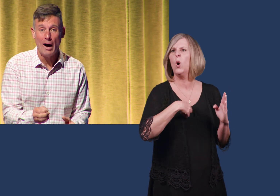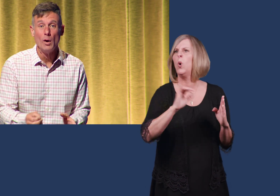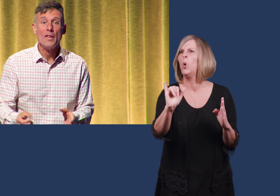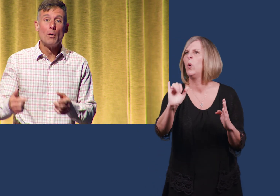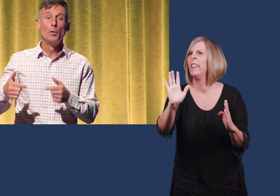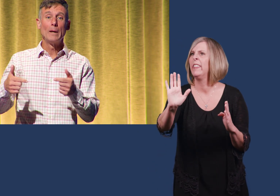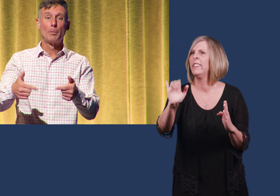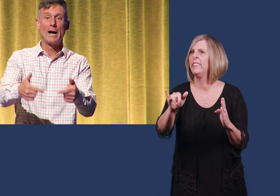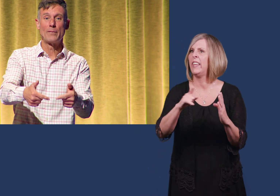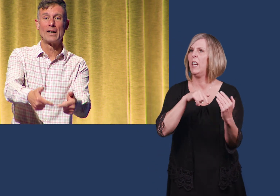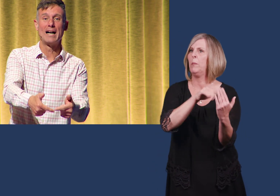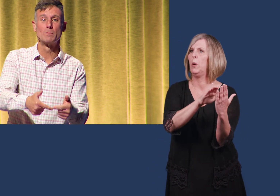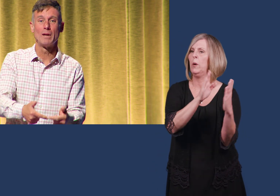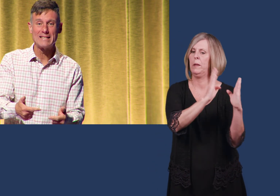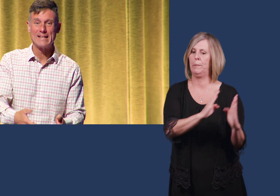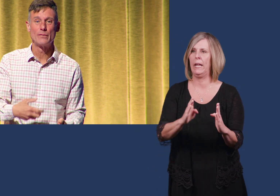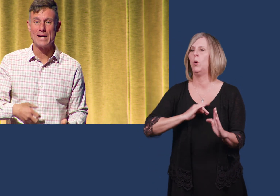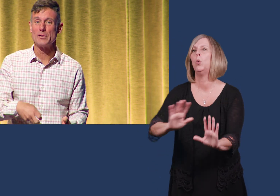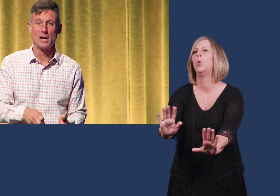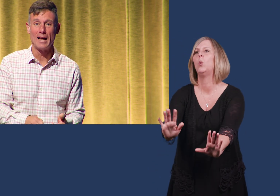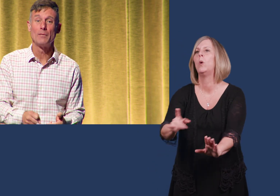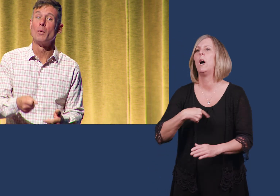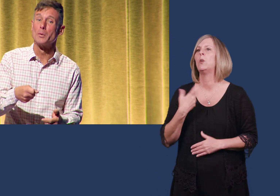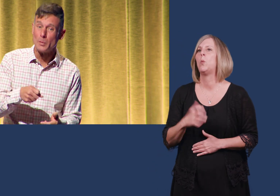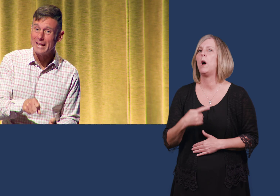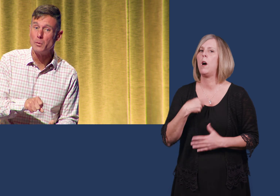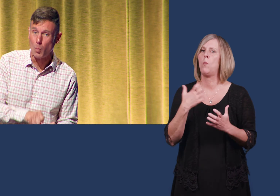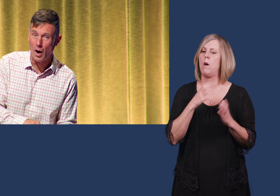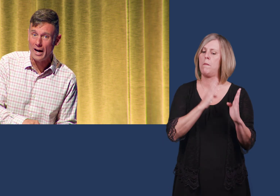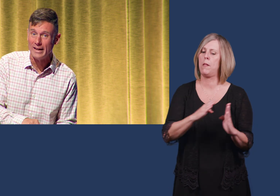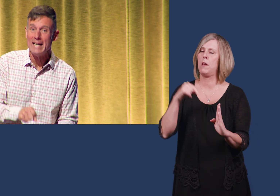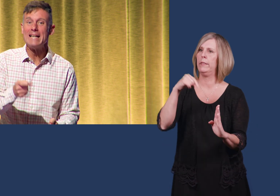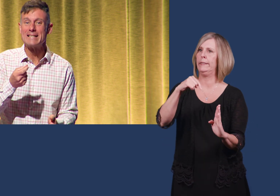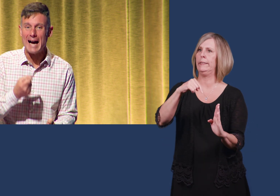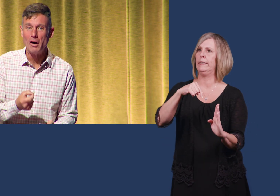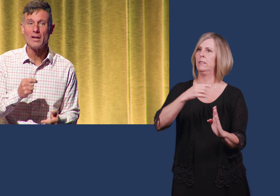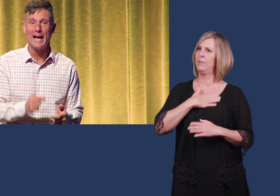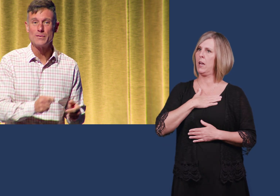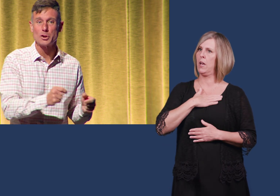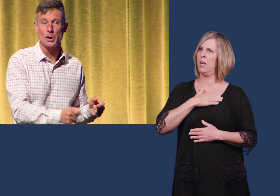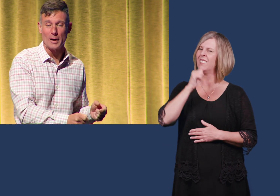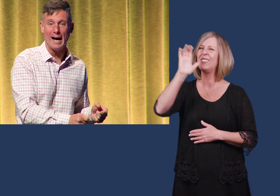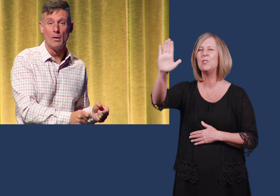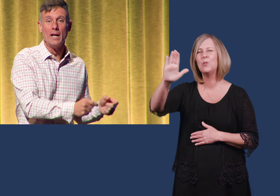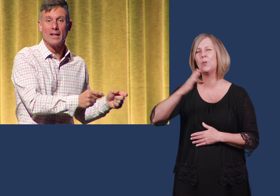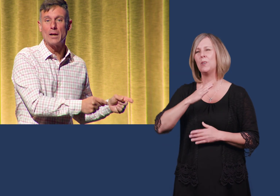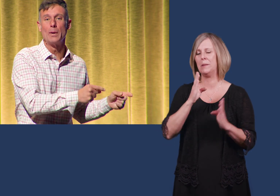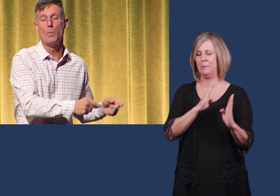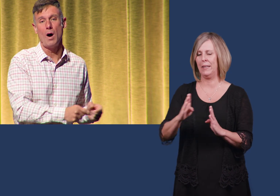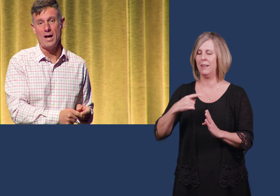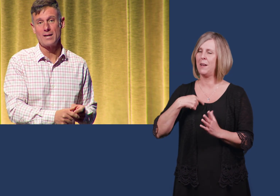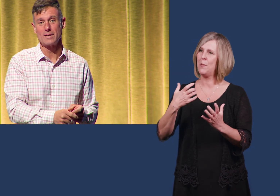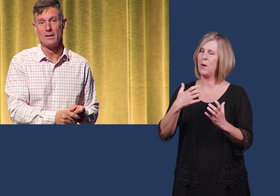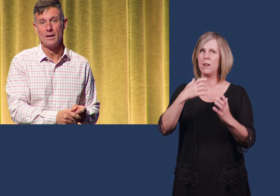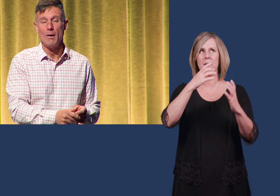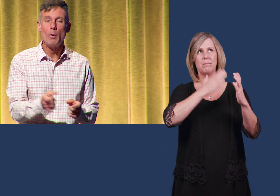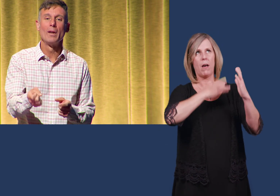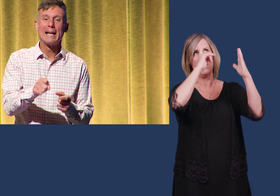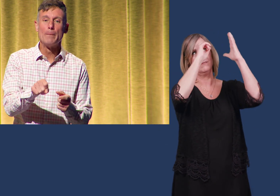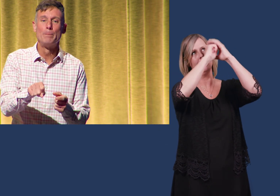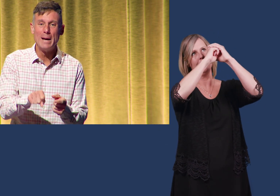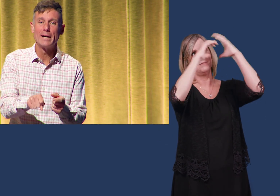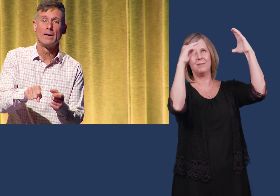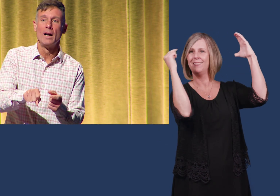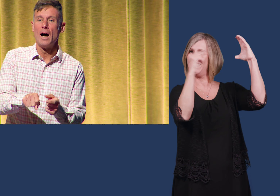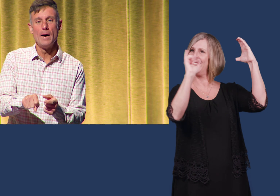turns out that when we pray for God's blessing and favor in our life, what we really want is our life to turn out like we want. We want